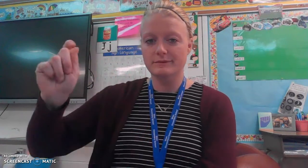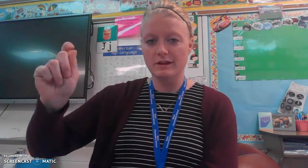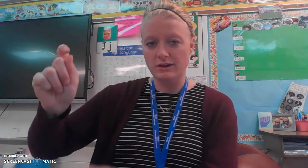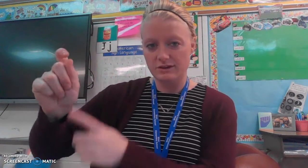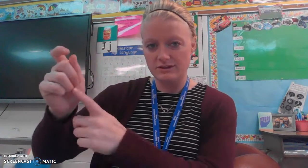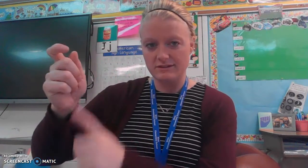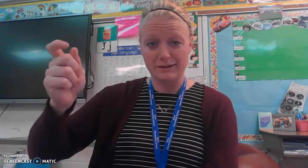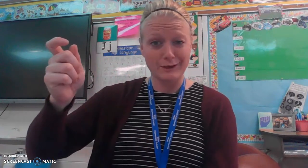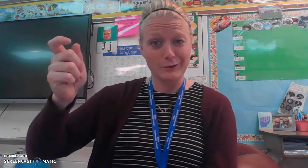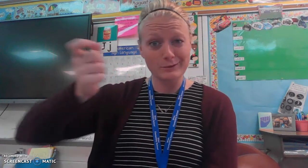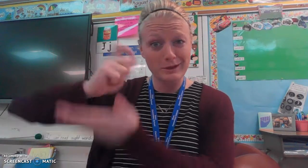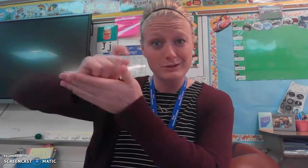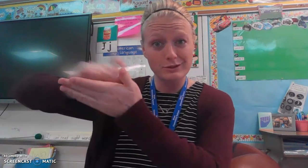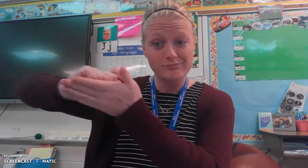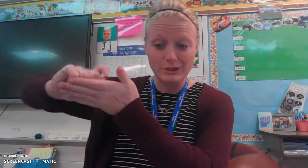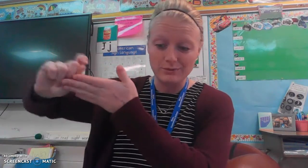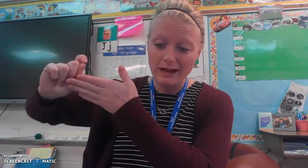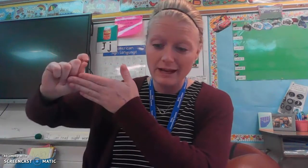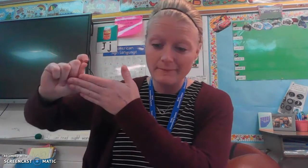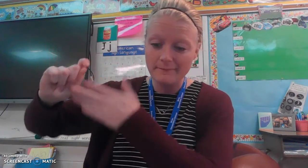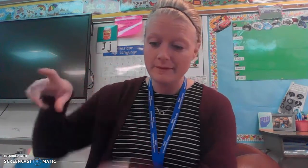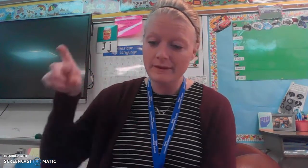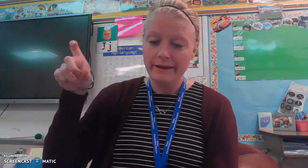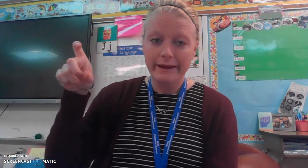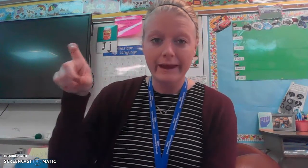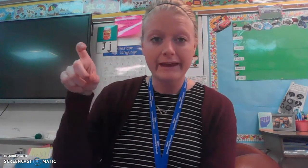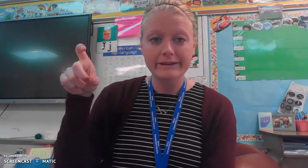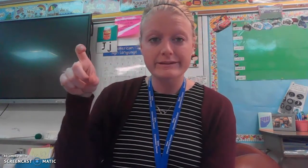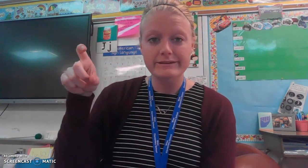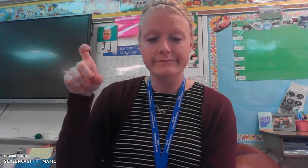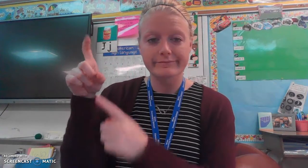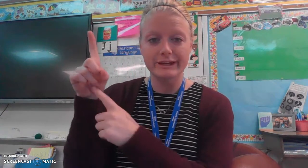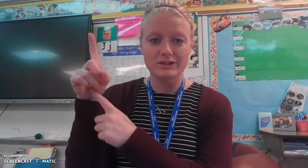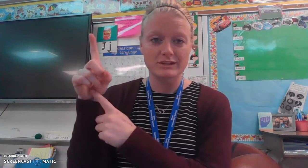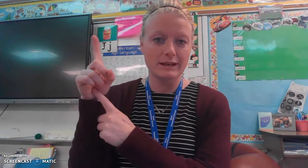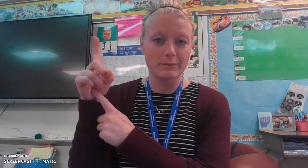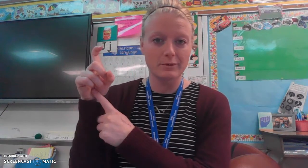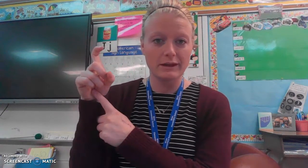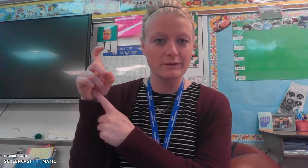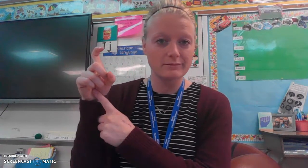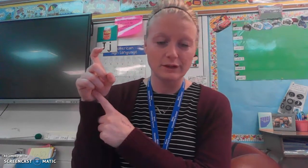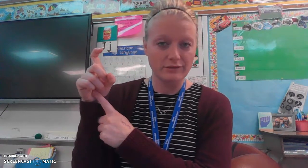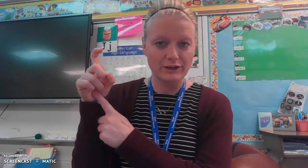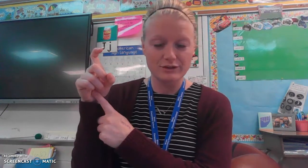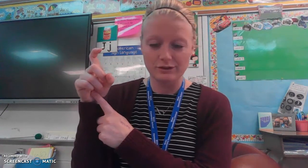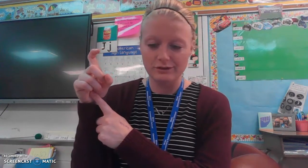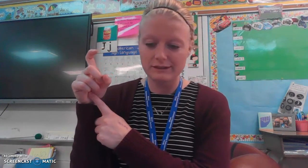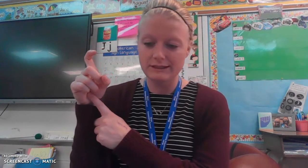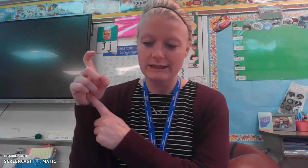So you're just like you're holding a pencil. You're writing. X, it's just the number 1. Your fingers curled.